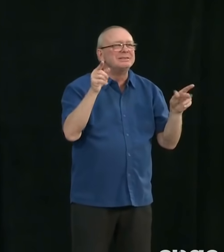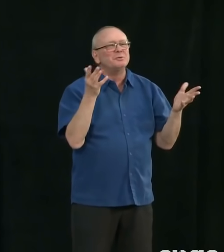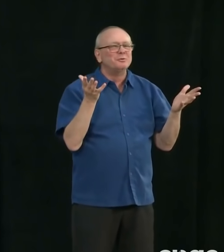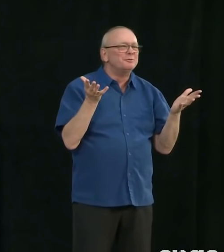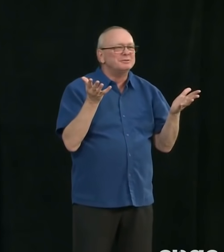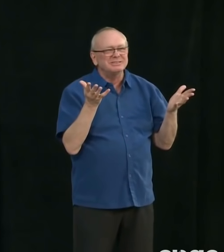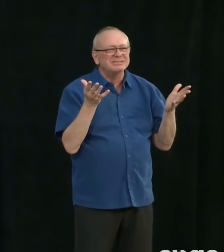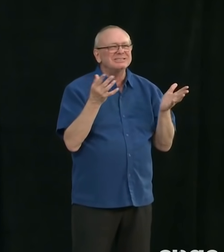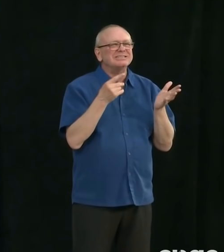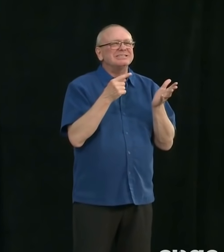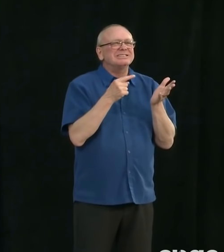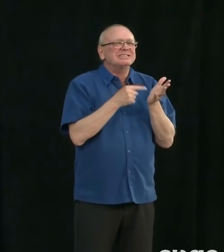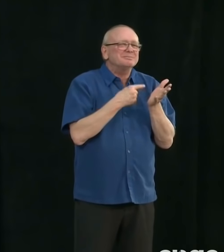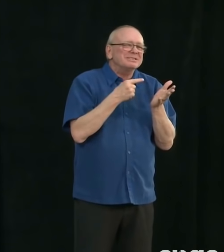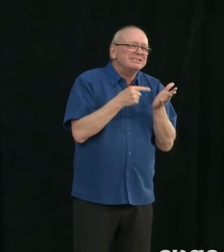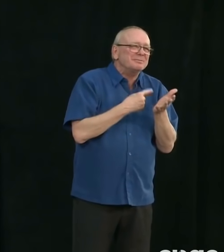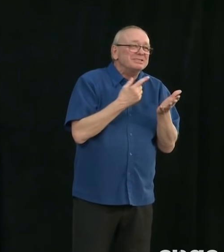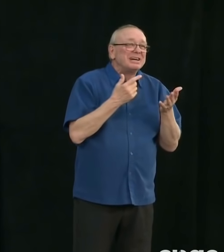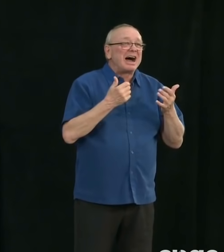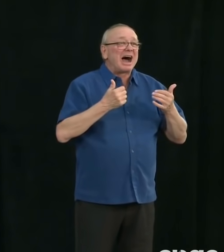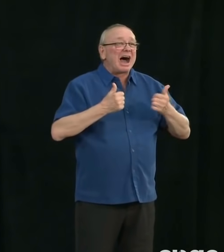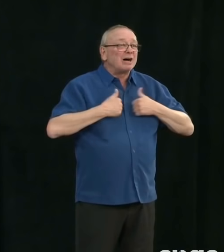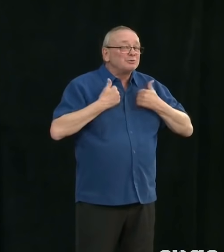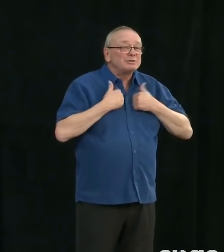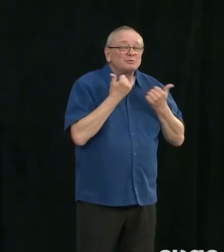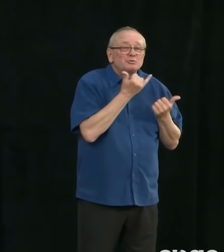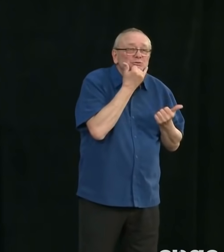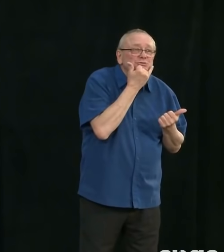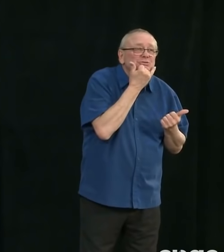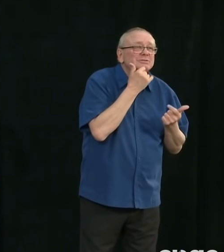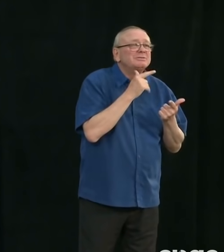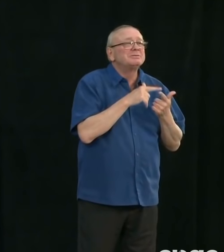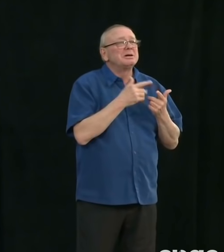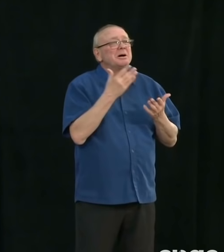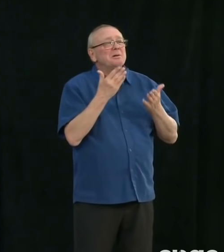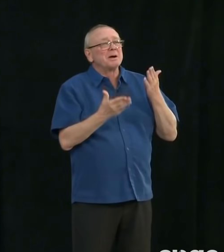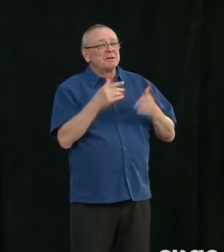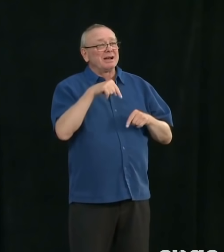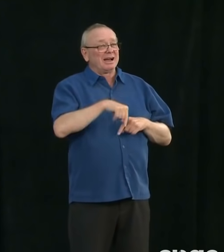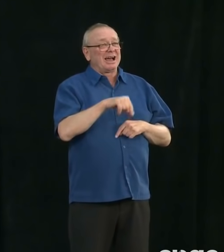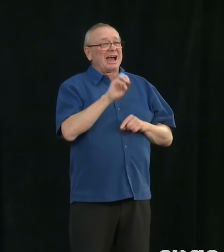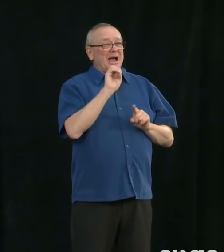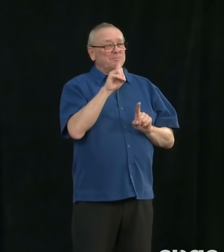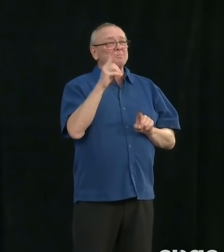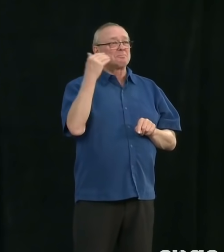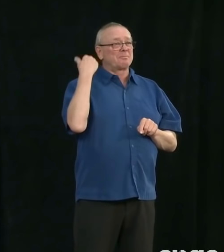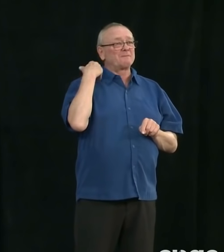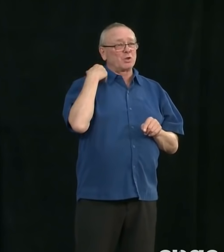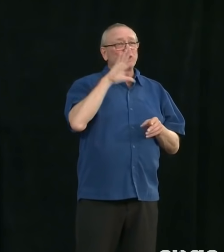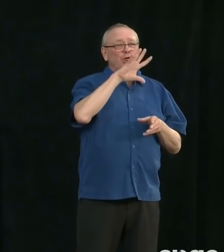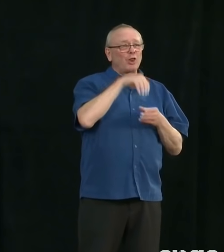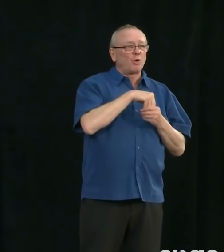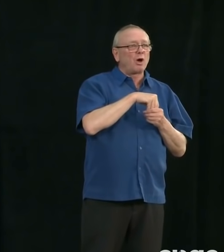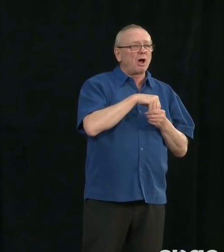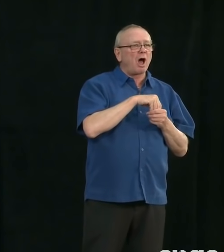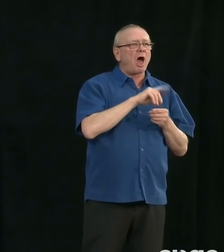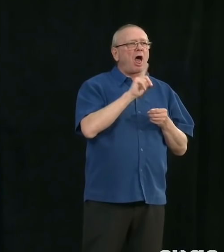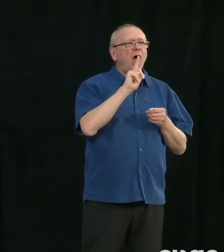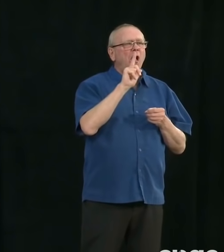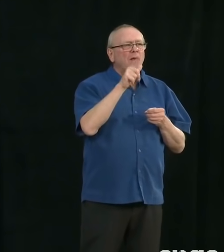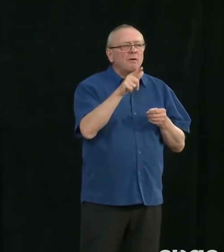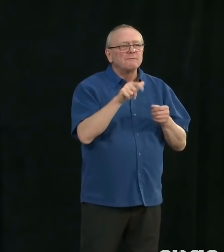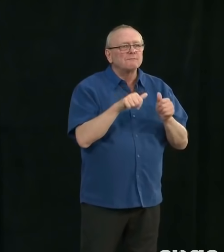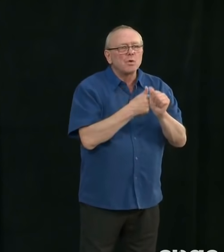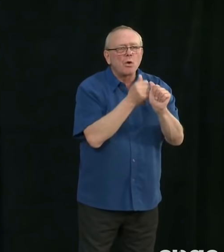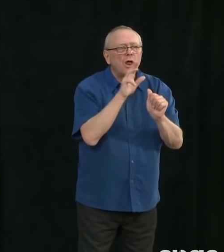this may be the case in Edmonton, that a case that was previously counted as being an Edmonton zone, when the follow-up was done, perhaps that person had